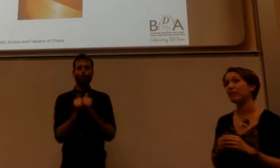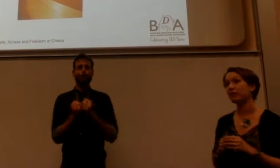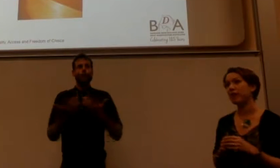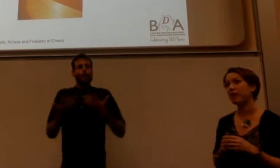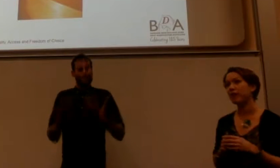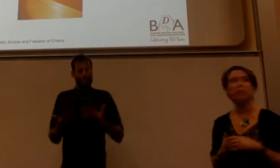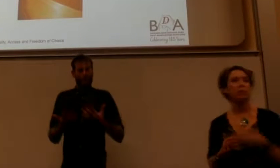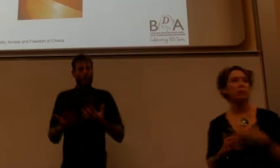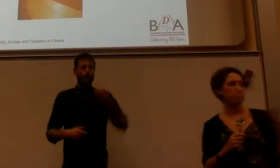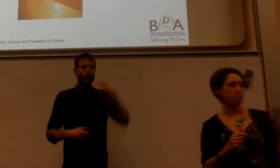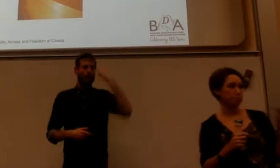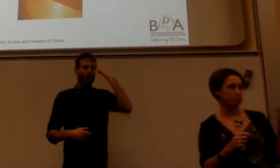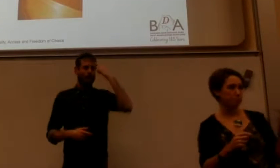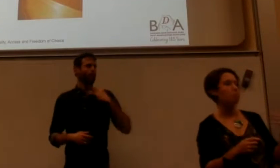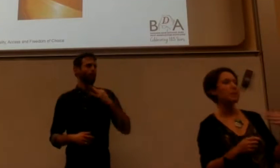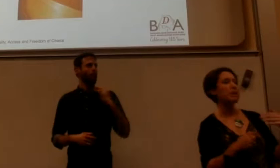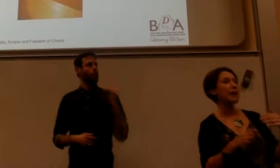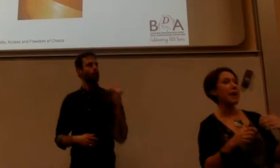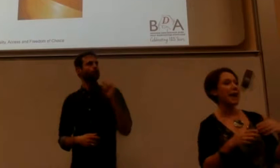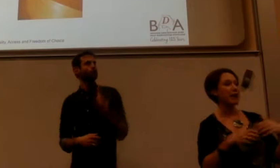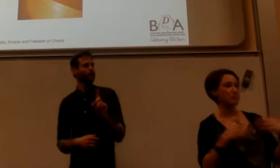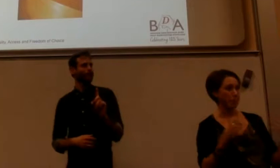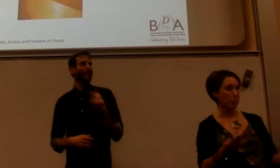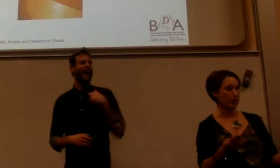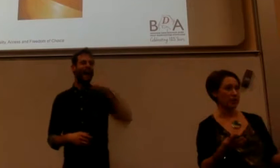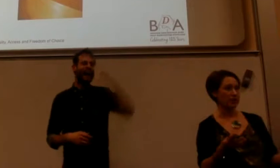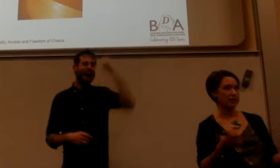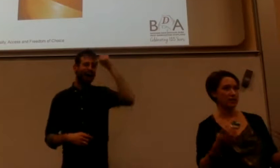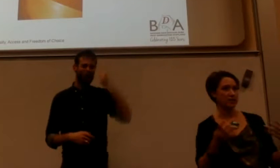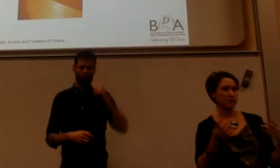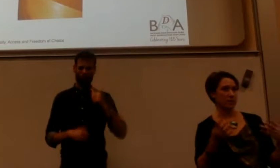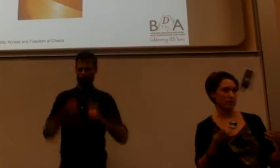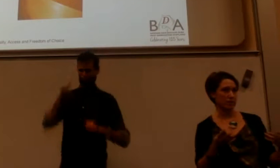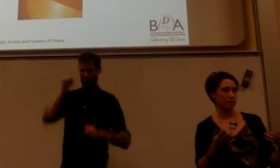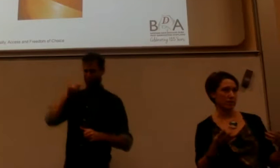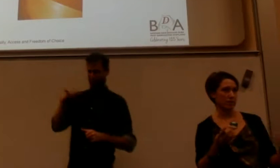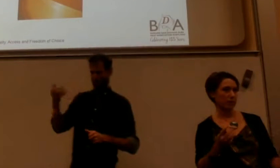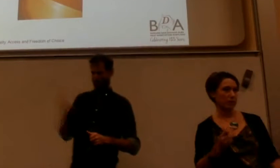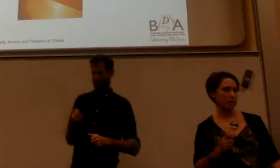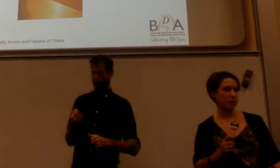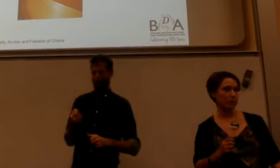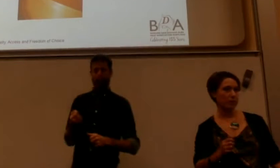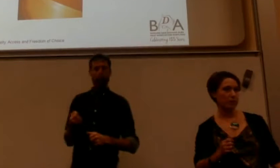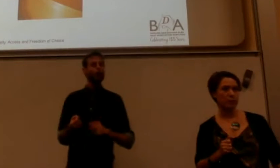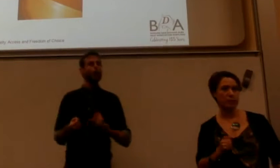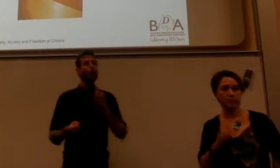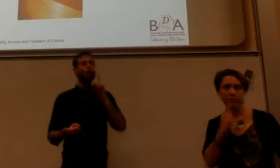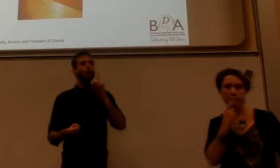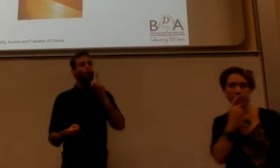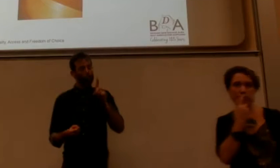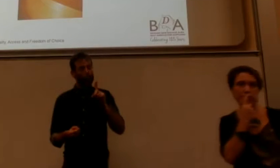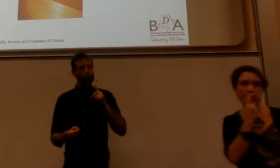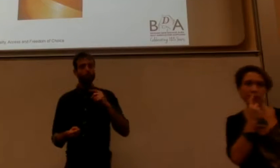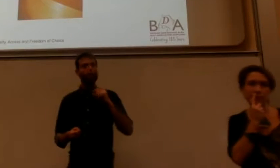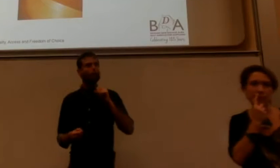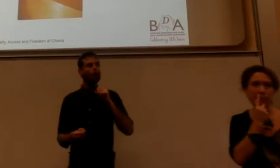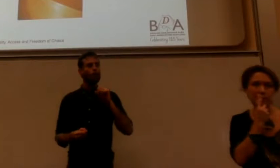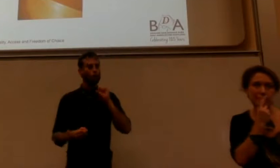very unfair. But people won't be out of pocket by being on the group.